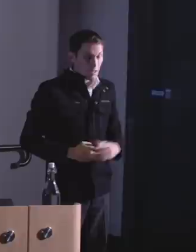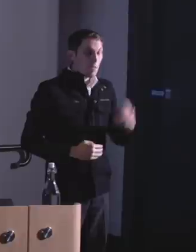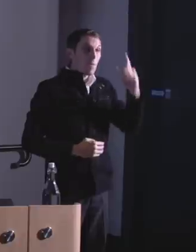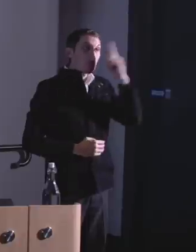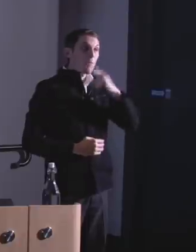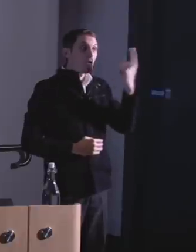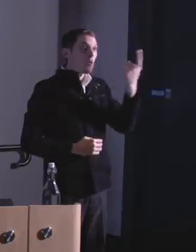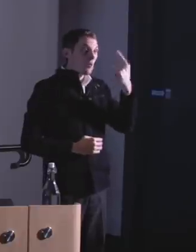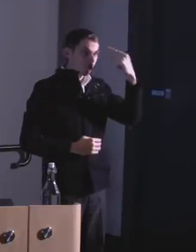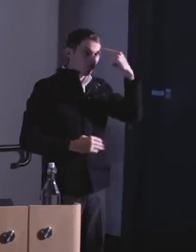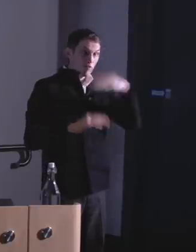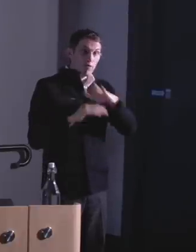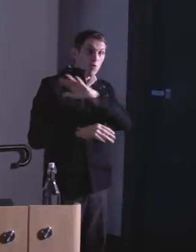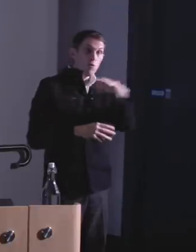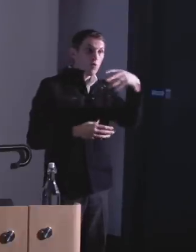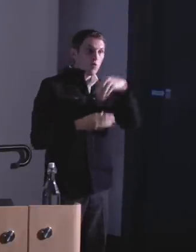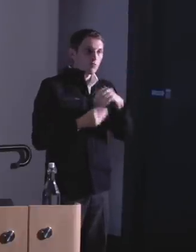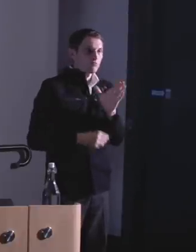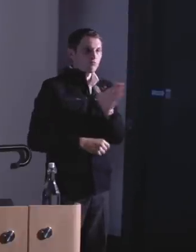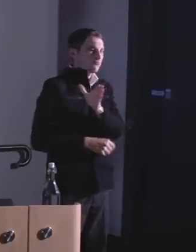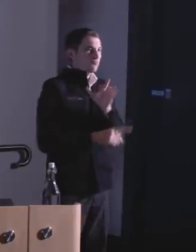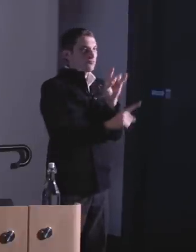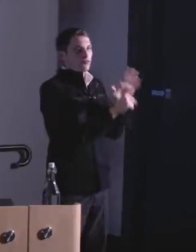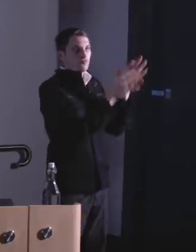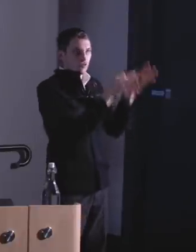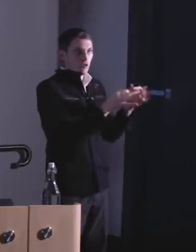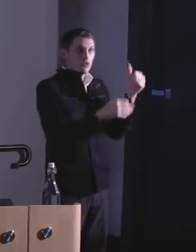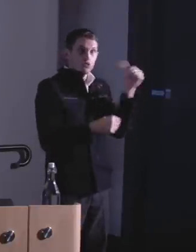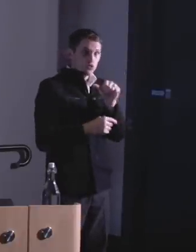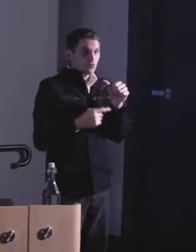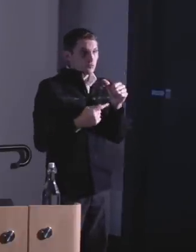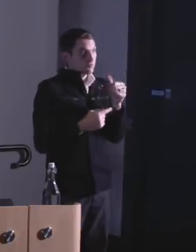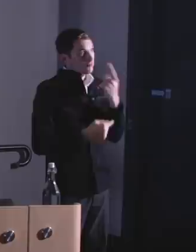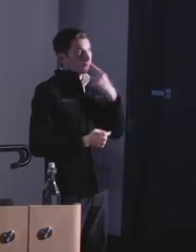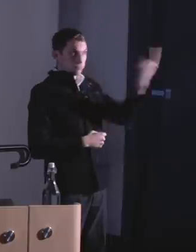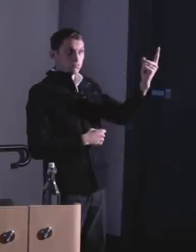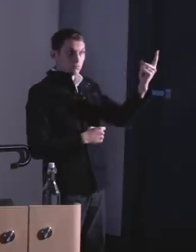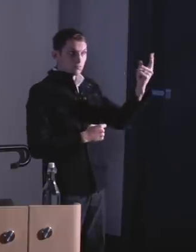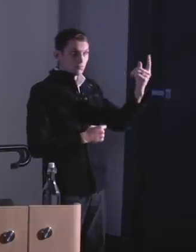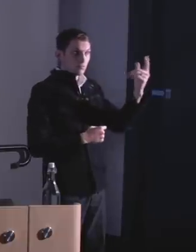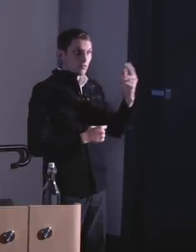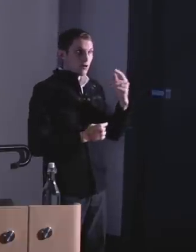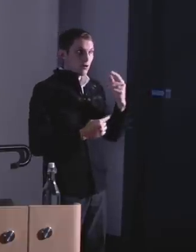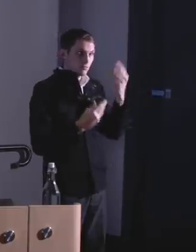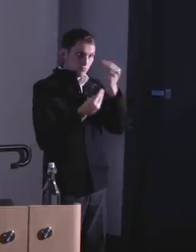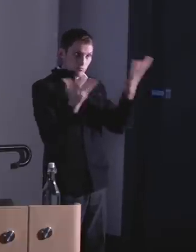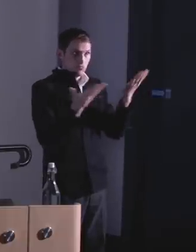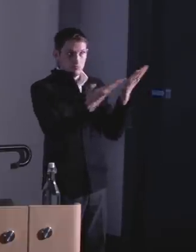make that call should not only be called out on it, but they should be